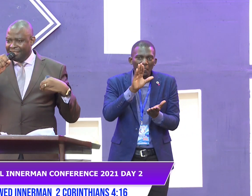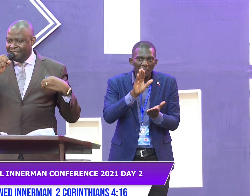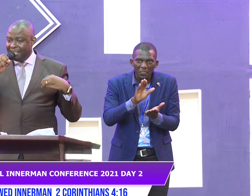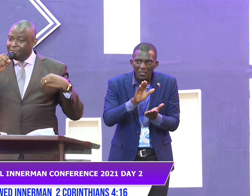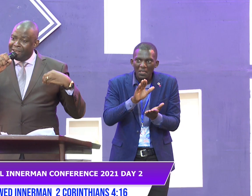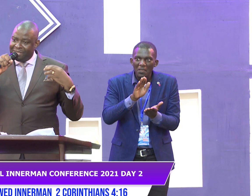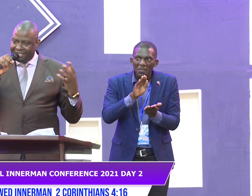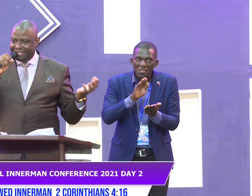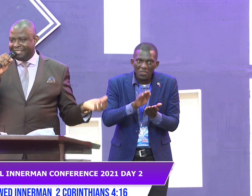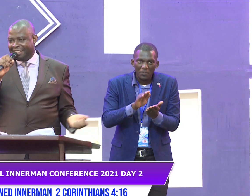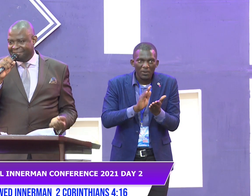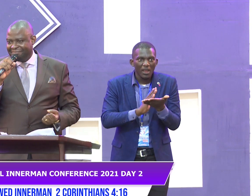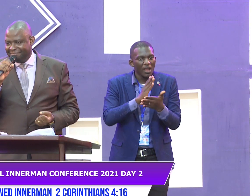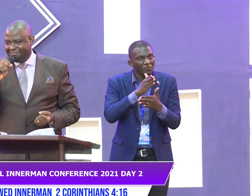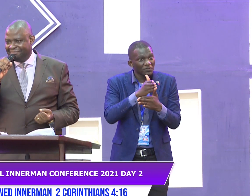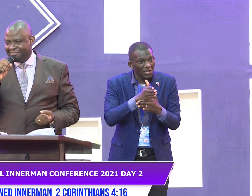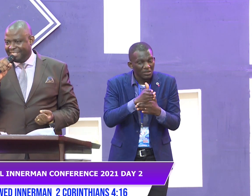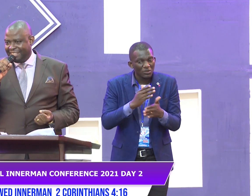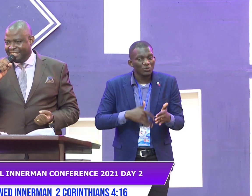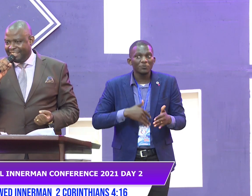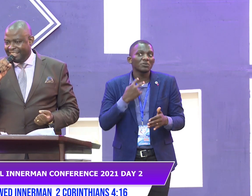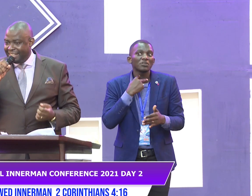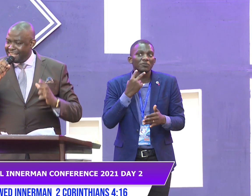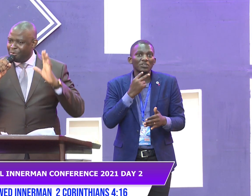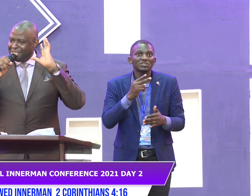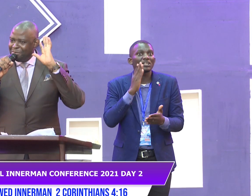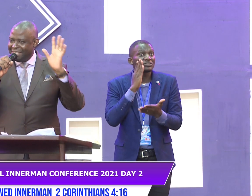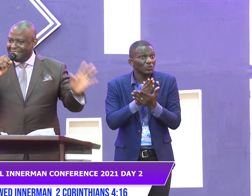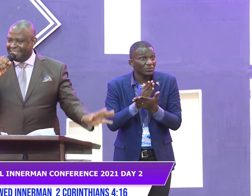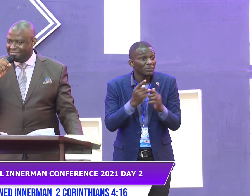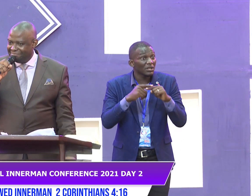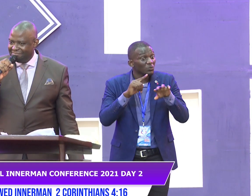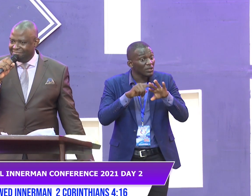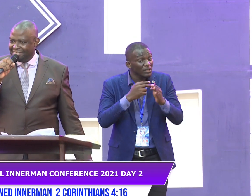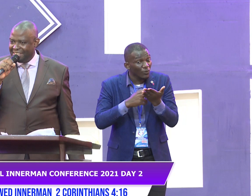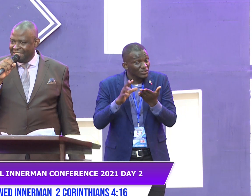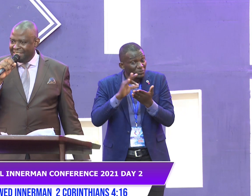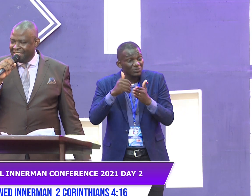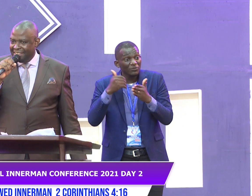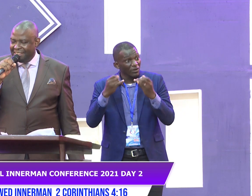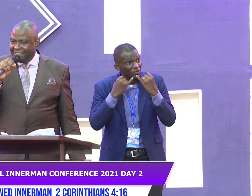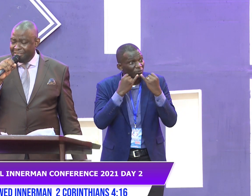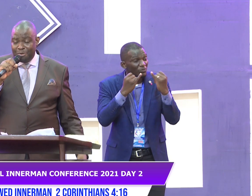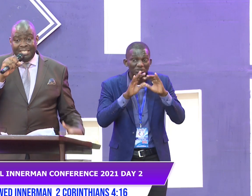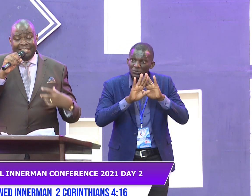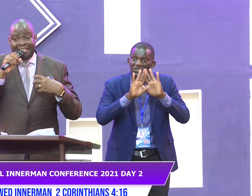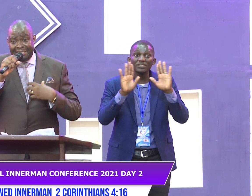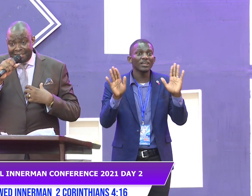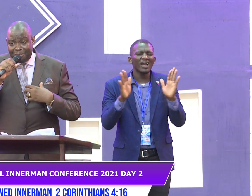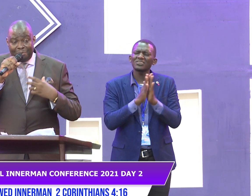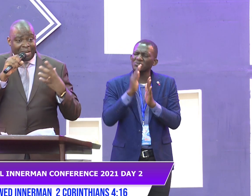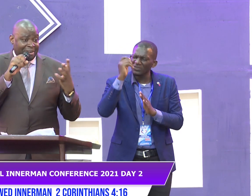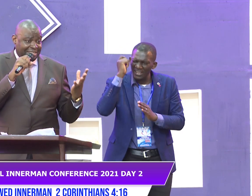and weak. And then it keeps silent. And yet you heard it.